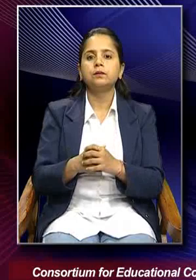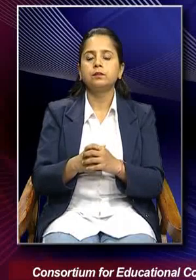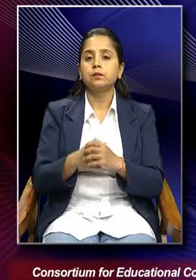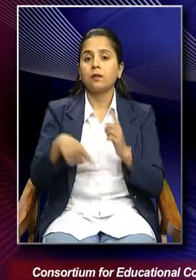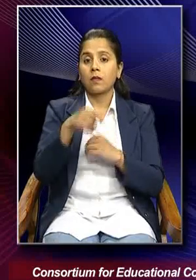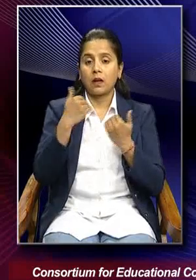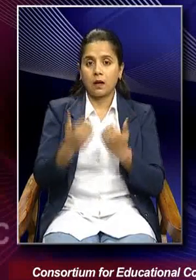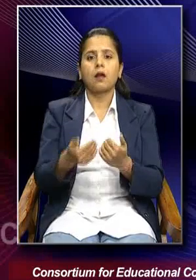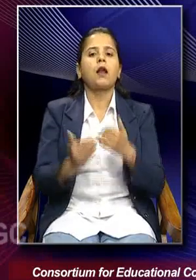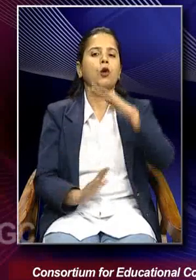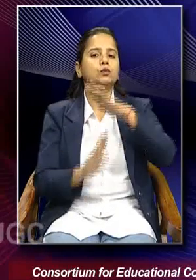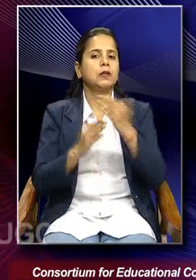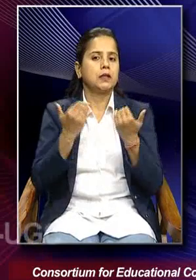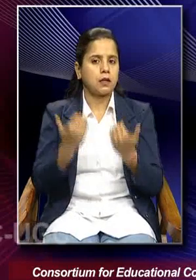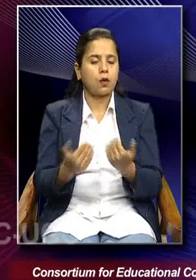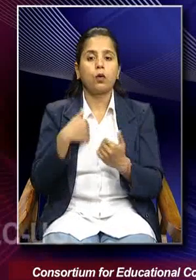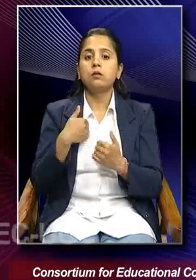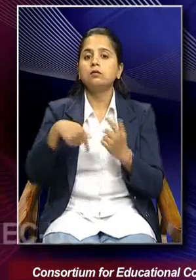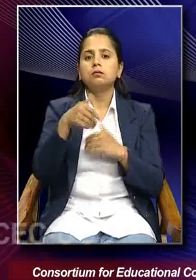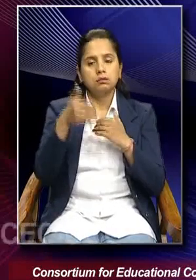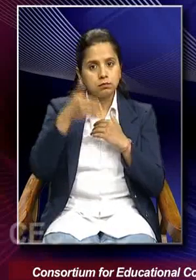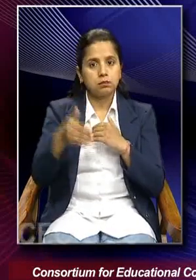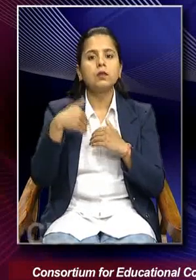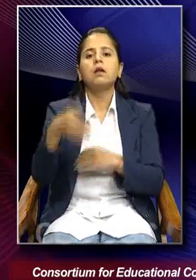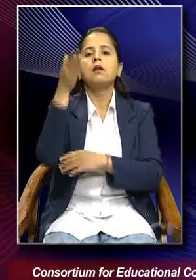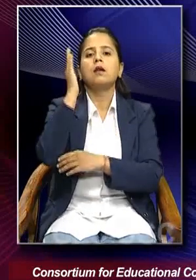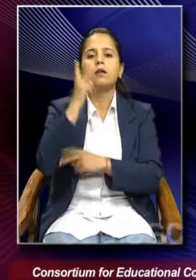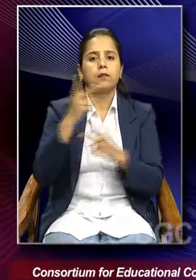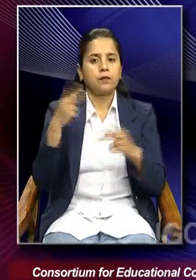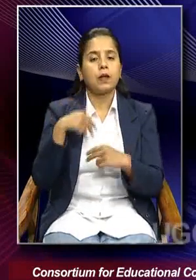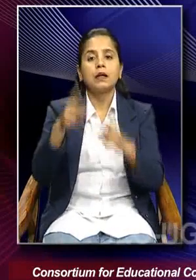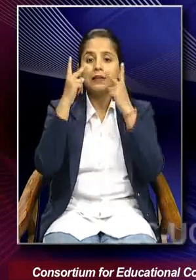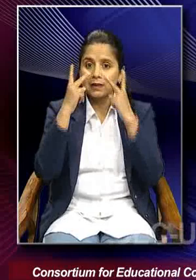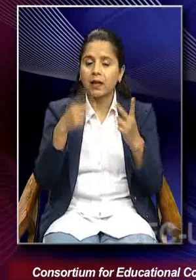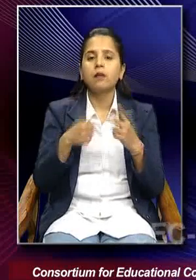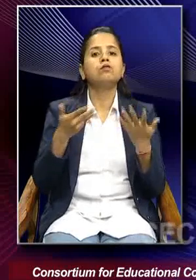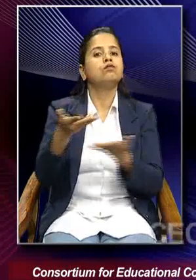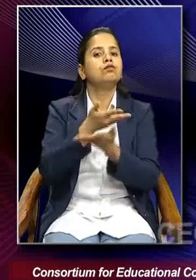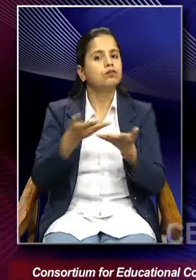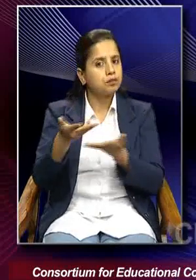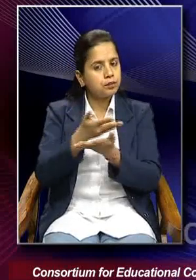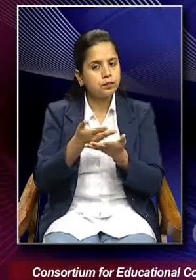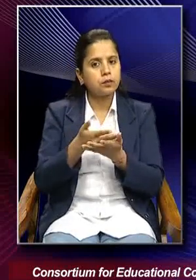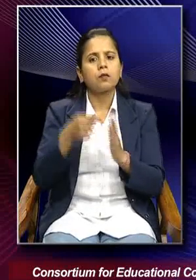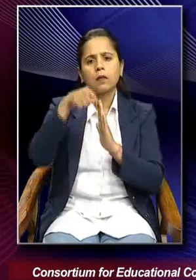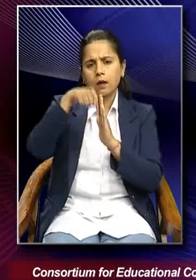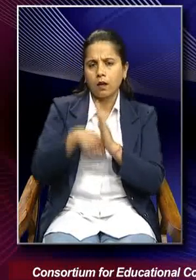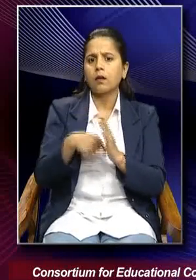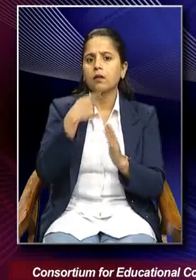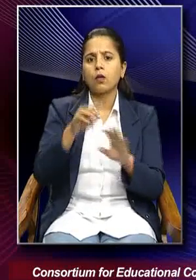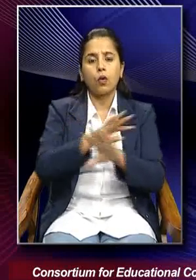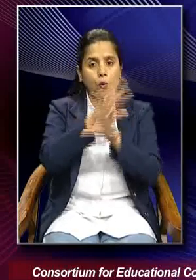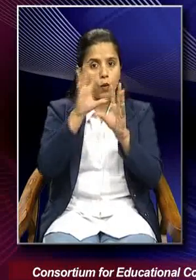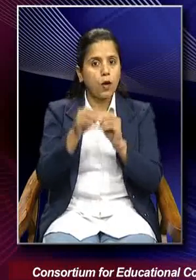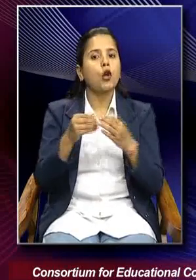So, we are going to stop here and we are going to continue our lecture and discuss briefly all